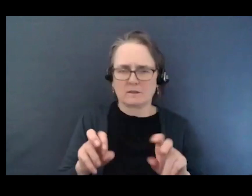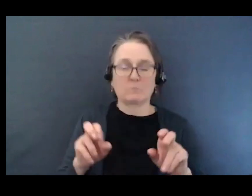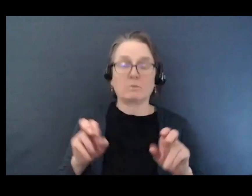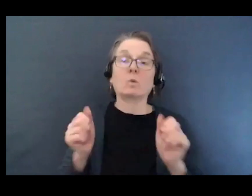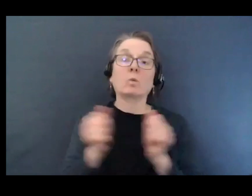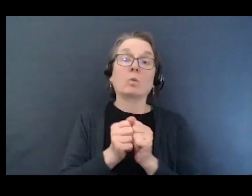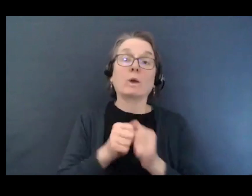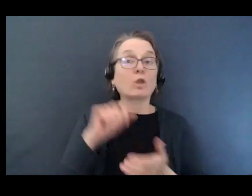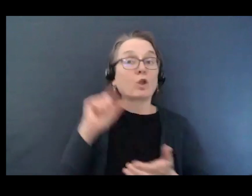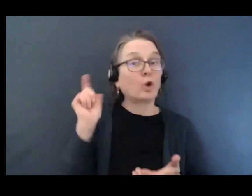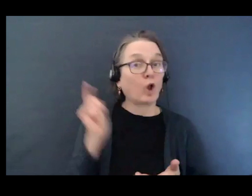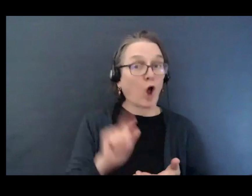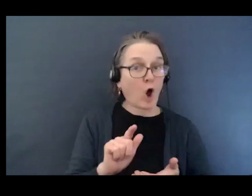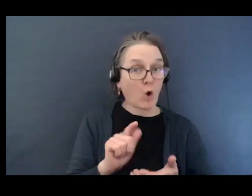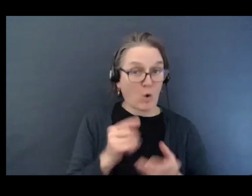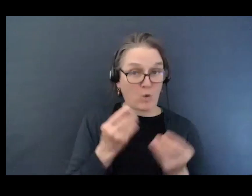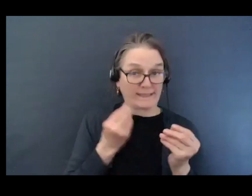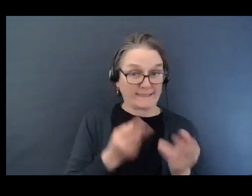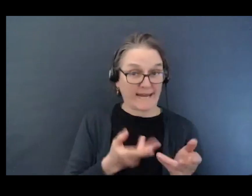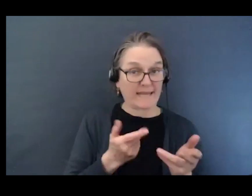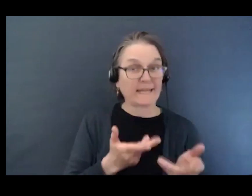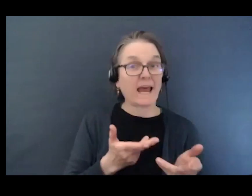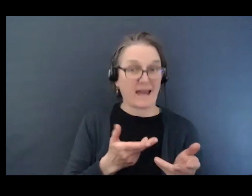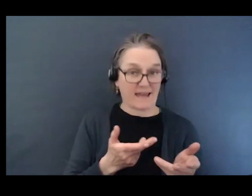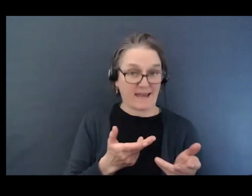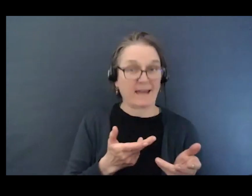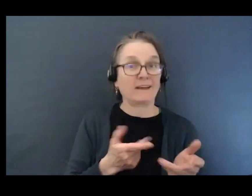requirements. I'm going to keep moving and